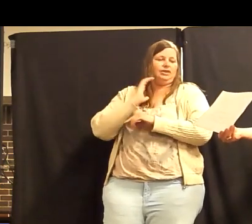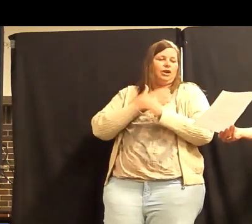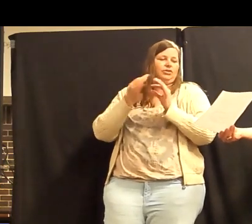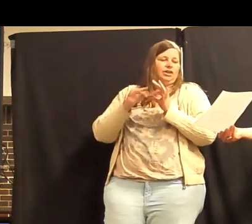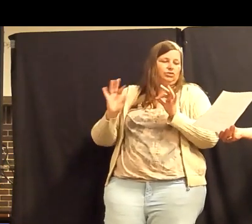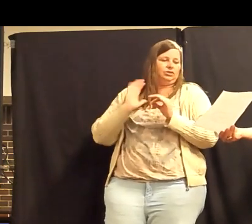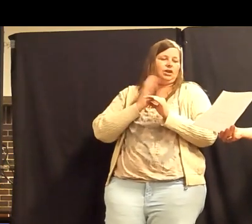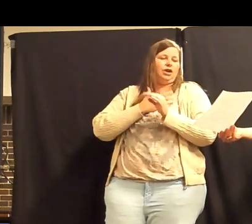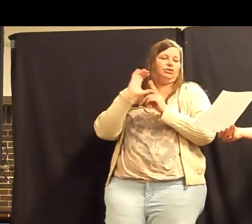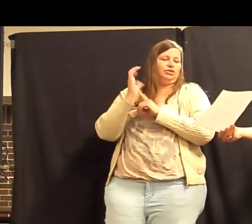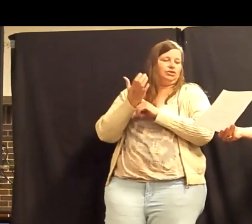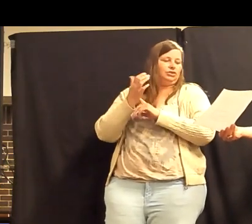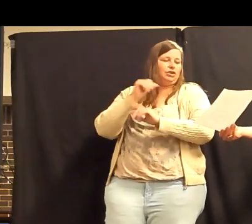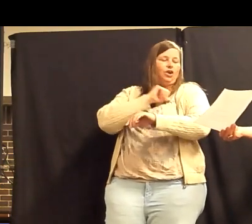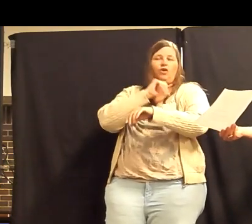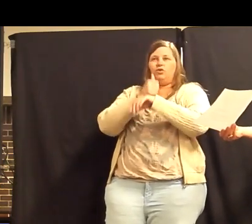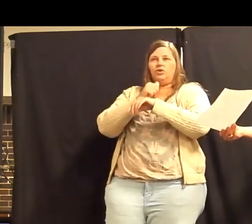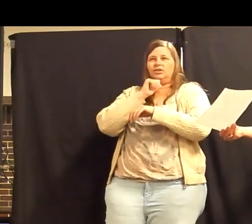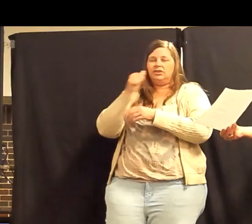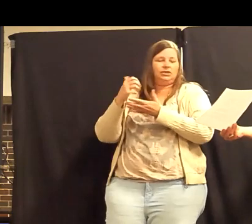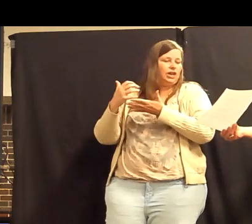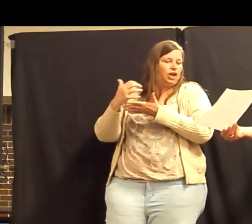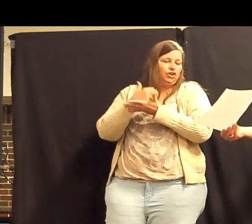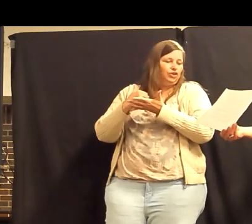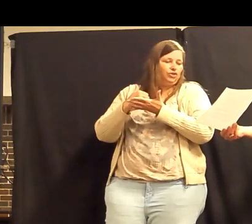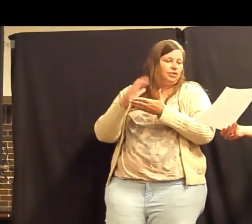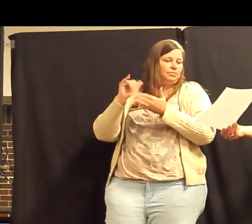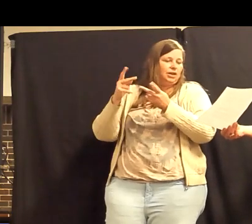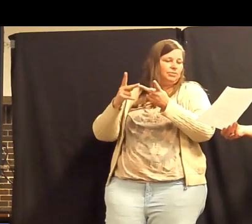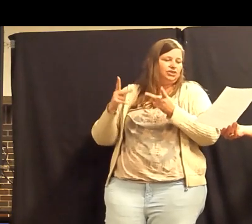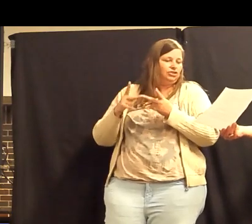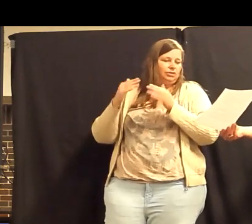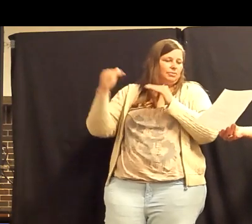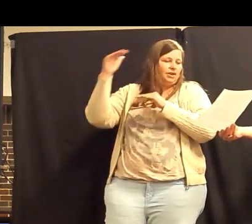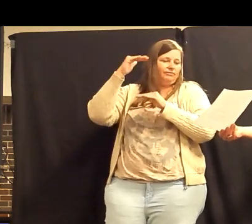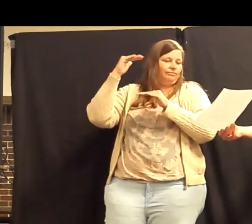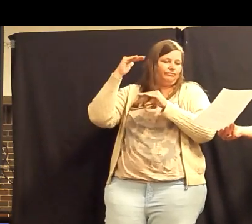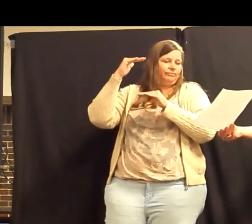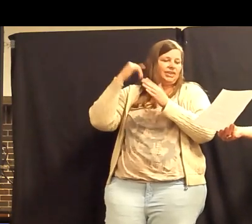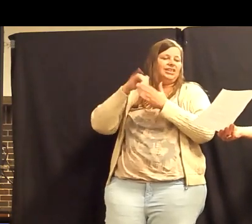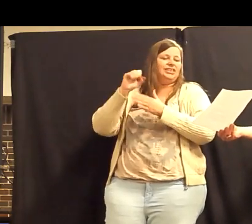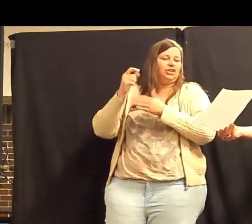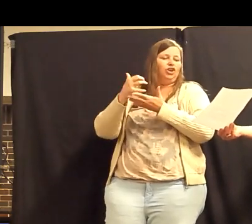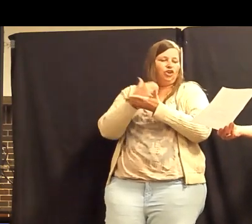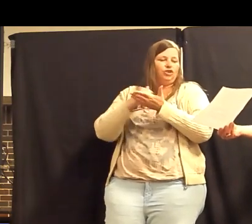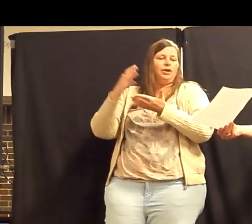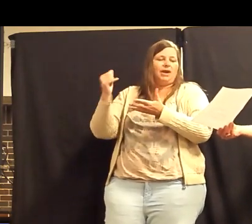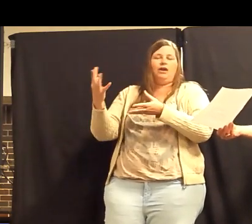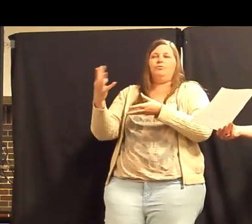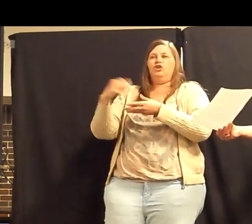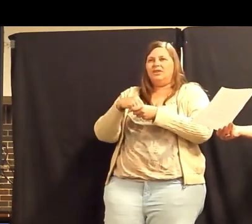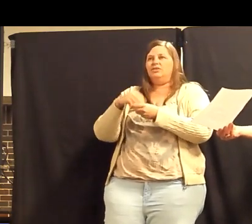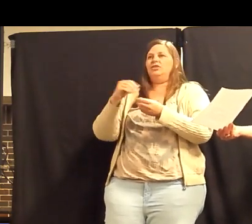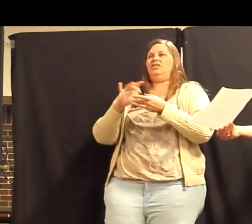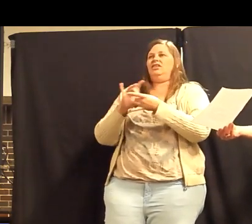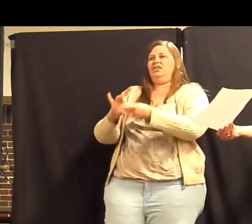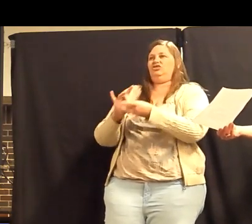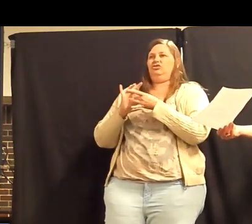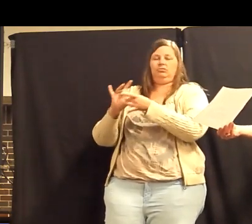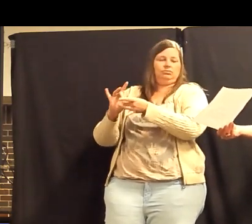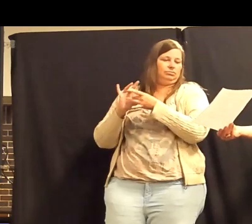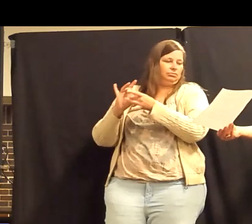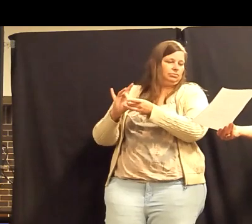important, making an actual effort to understand our language and culture. Authority is not earned